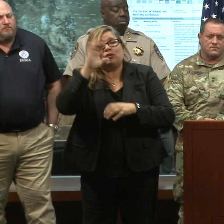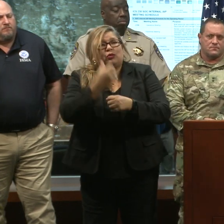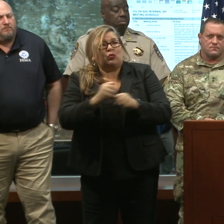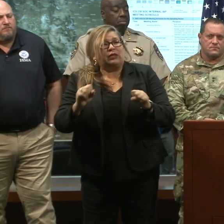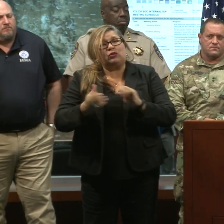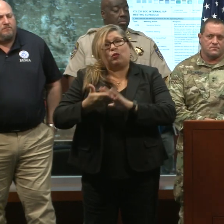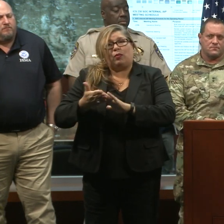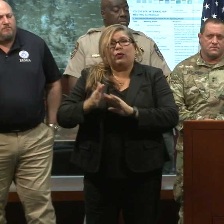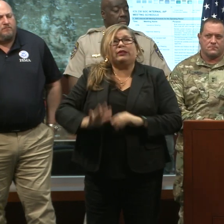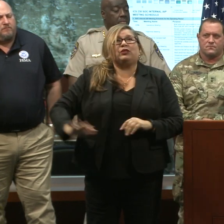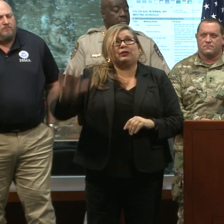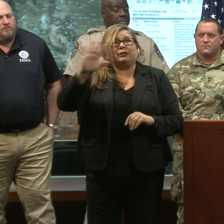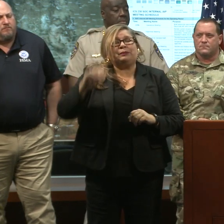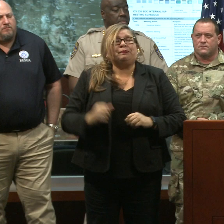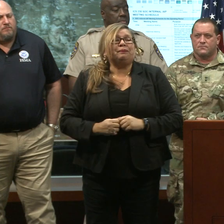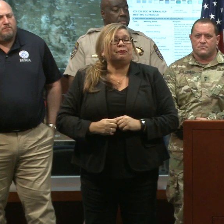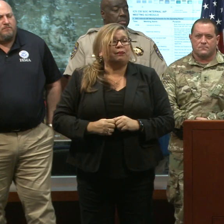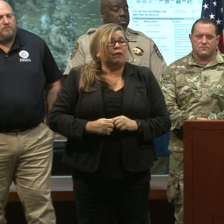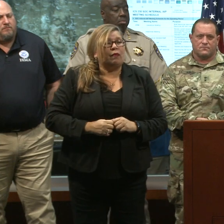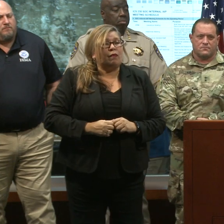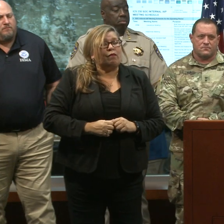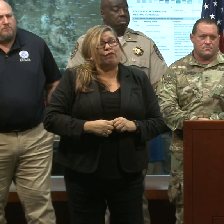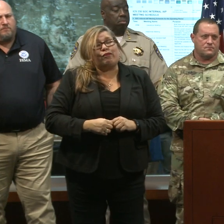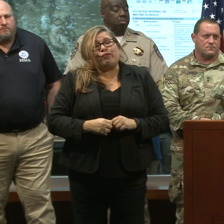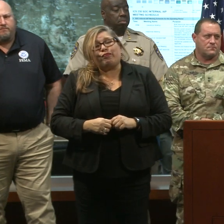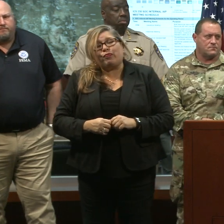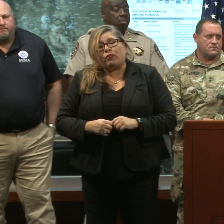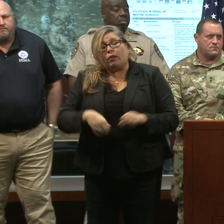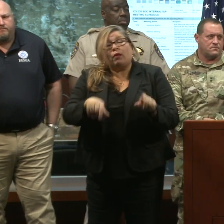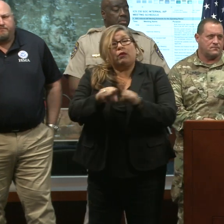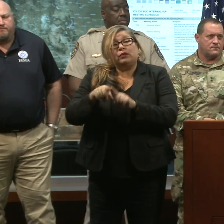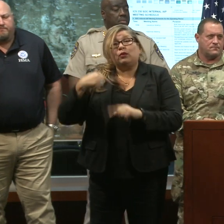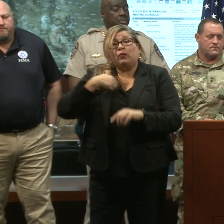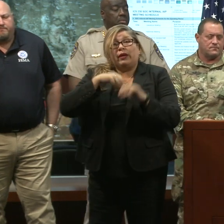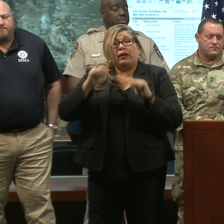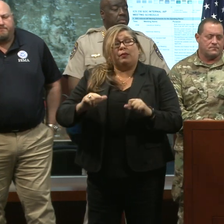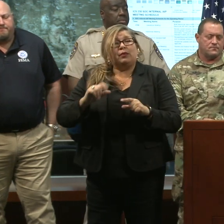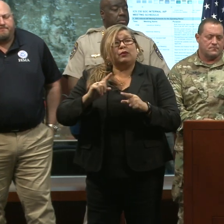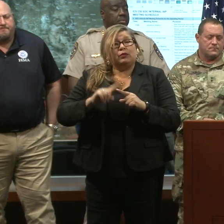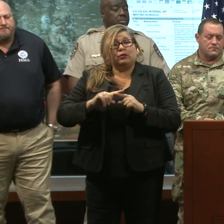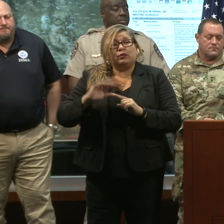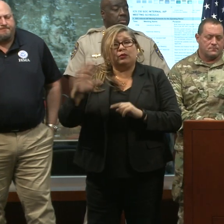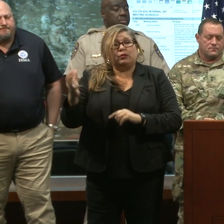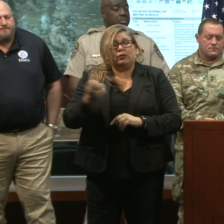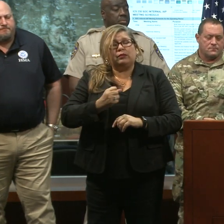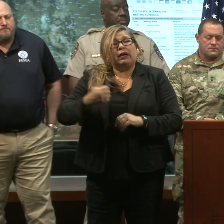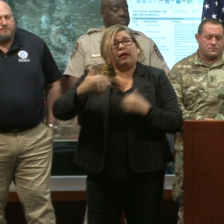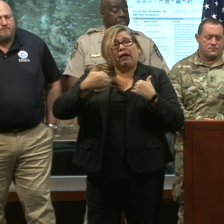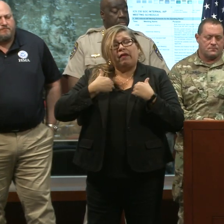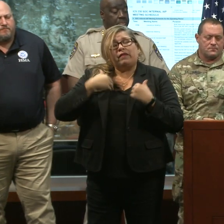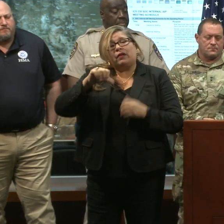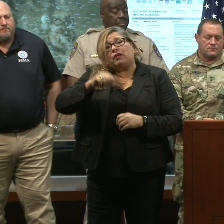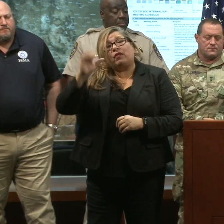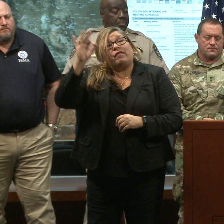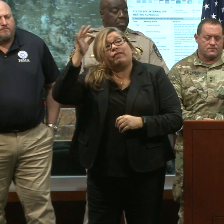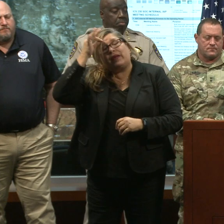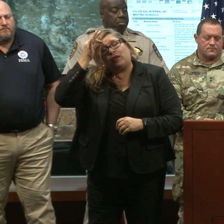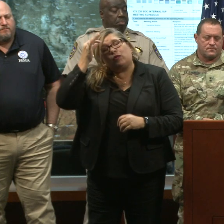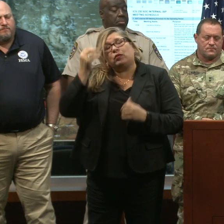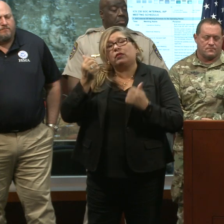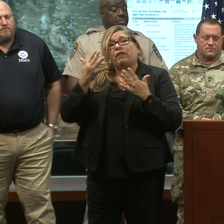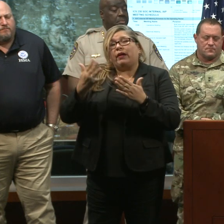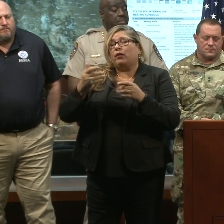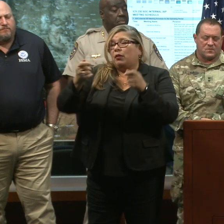operations. And then in addition, we were able to secure yet another federal fire